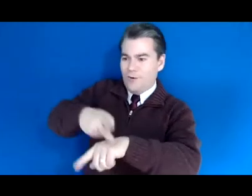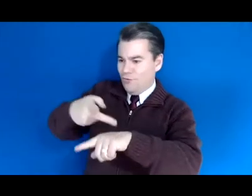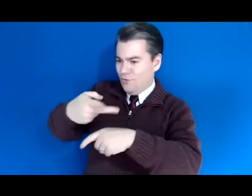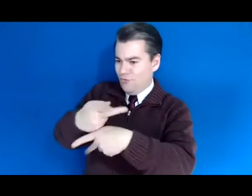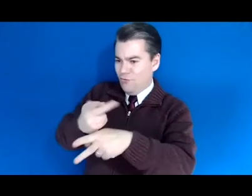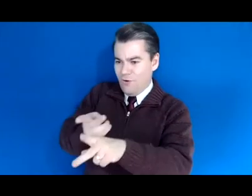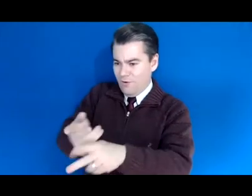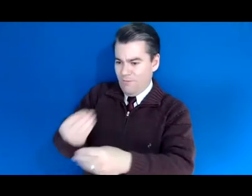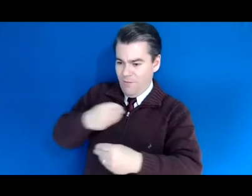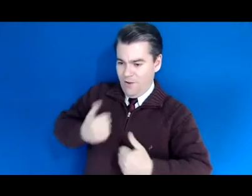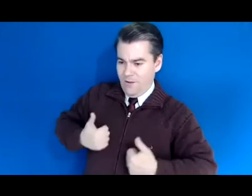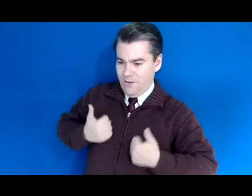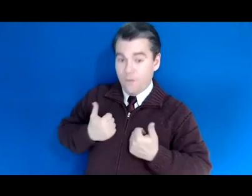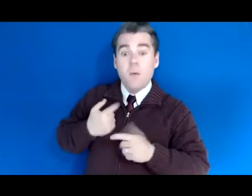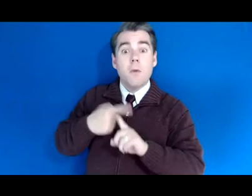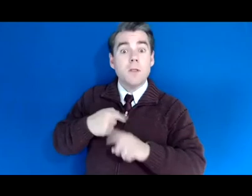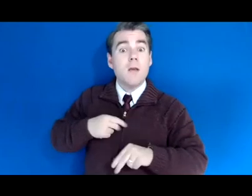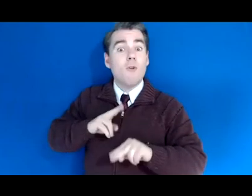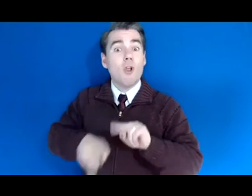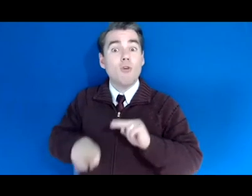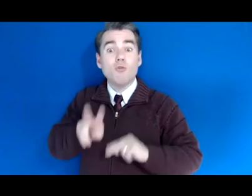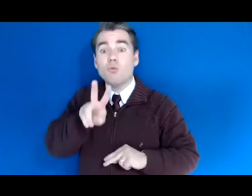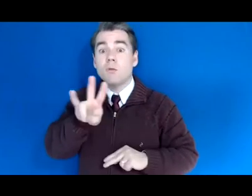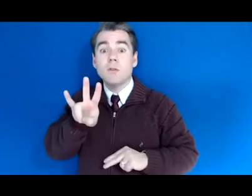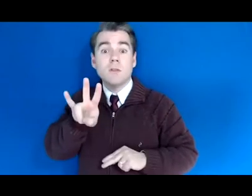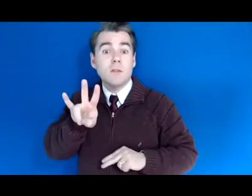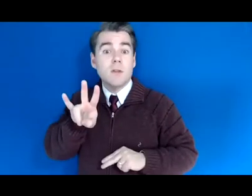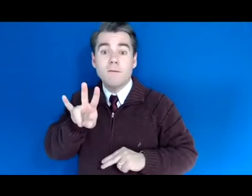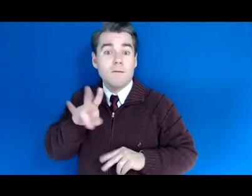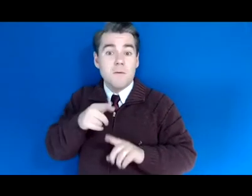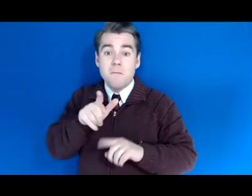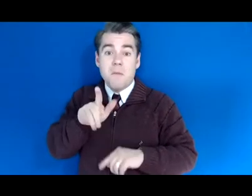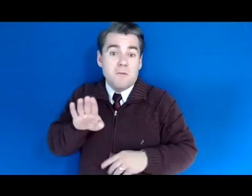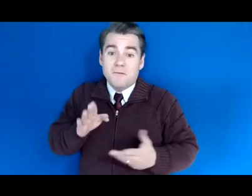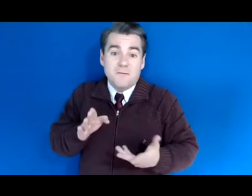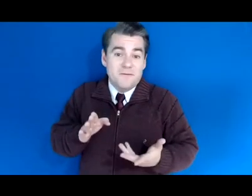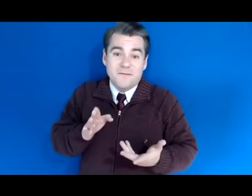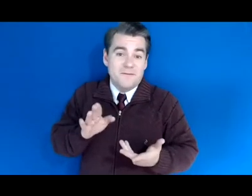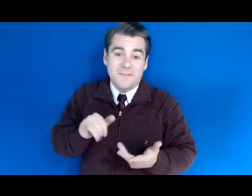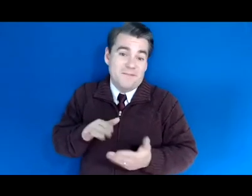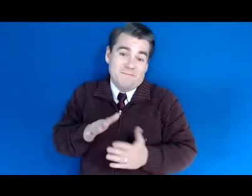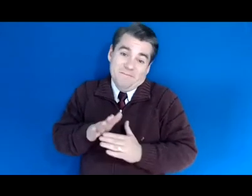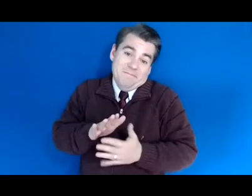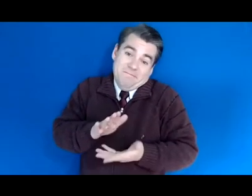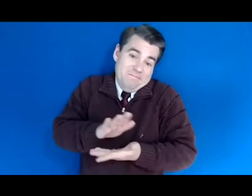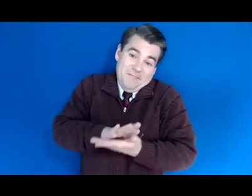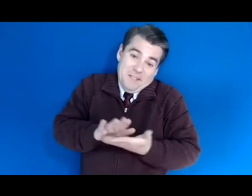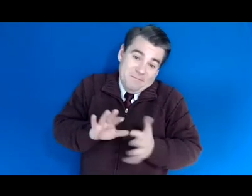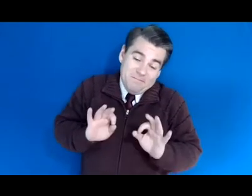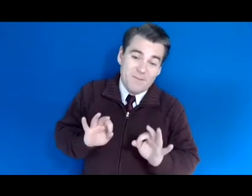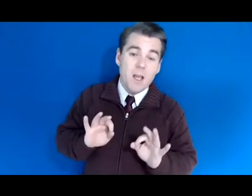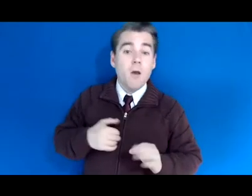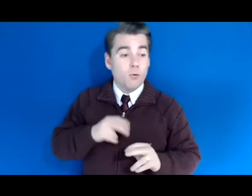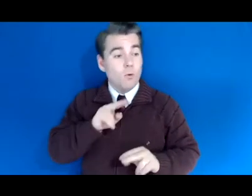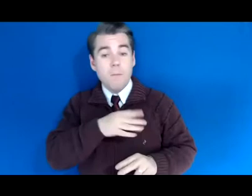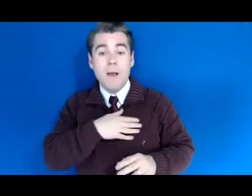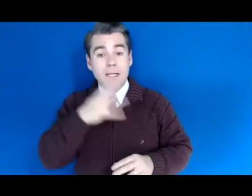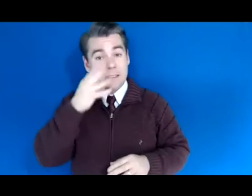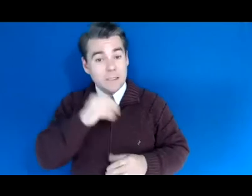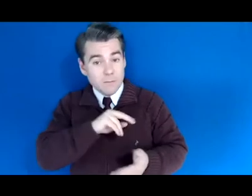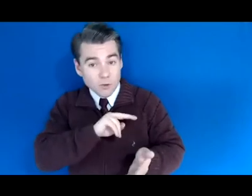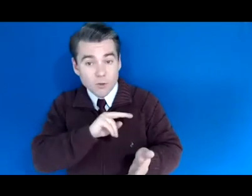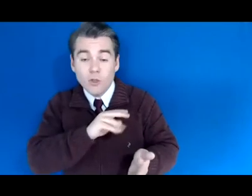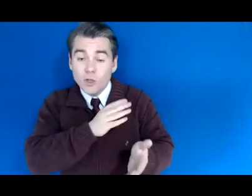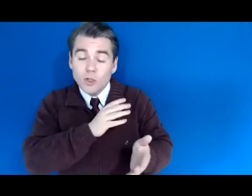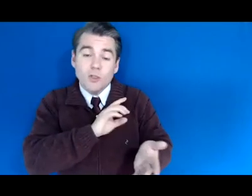27 pounds, which is just the icing on the cake for me. I saw my neurologist, my sleep doctor, and my primary care doctor